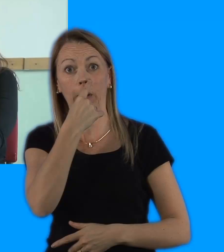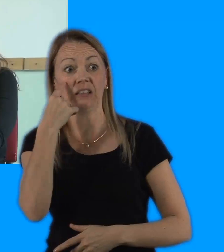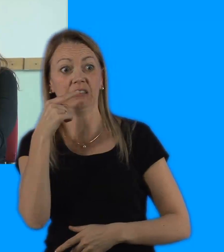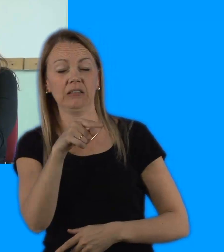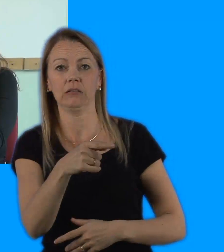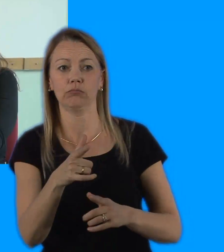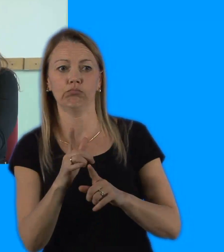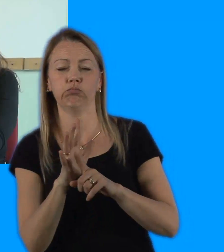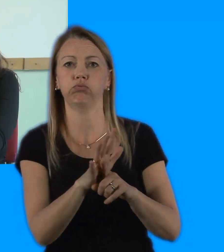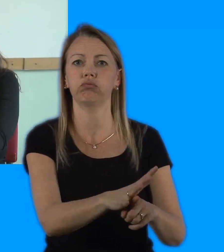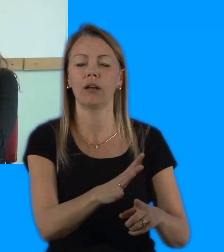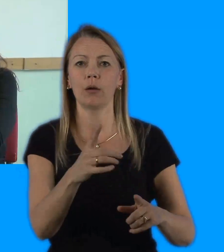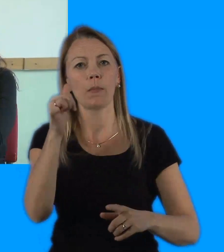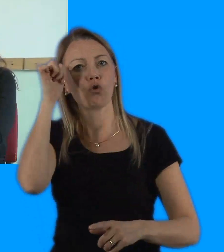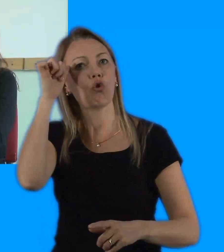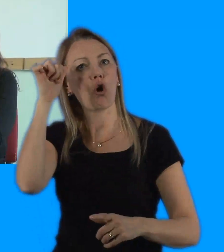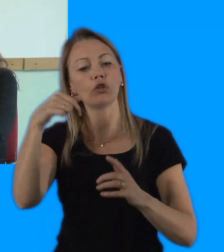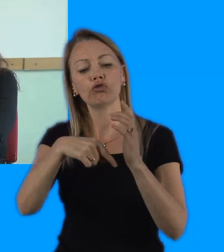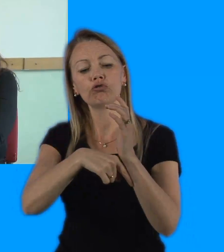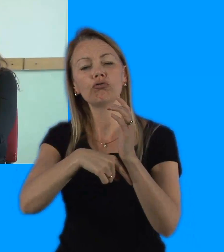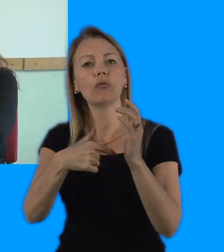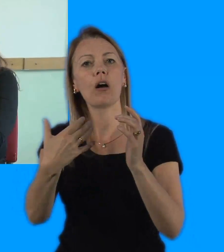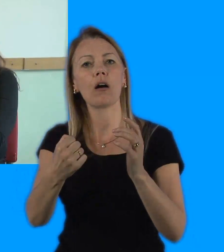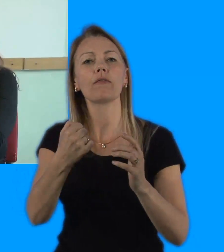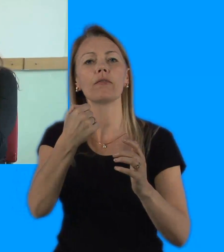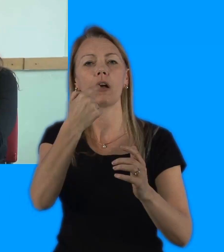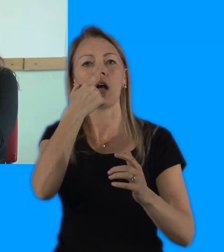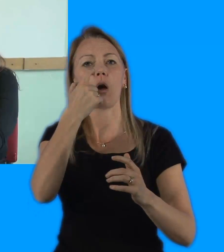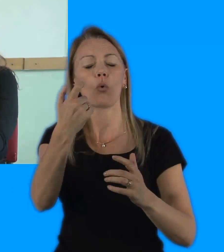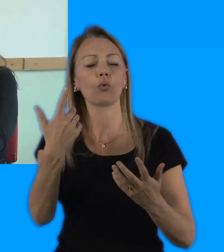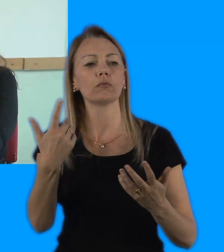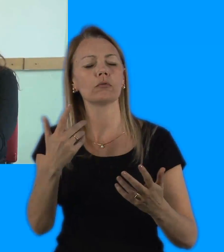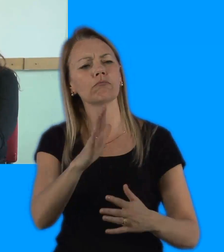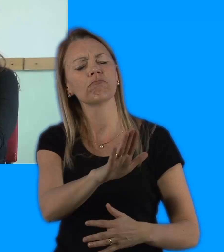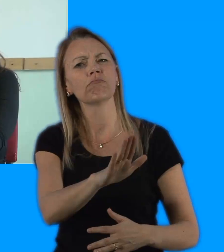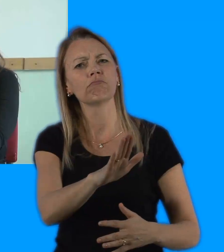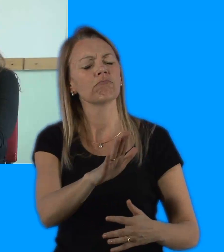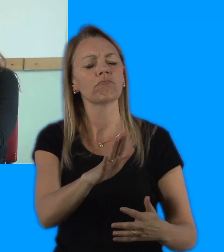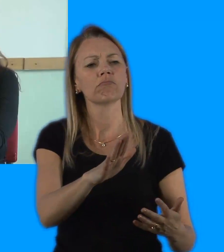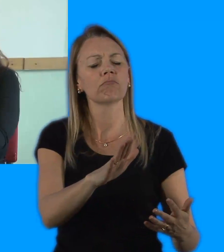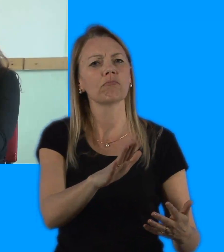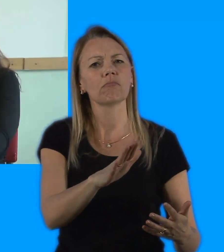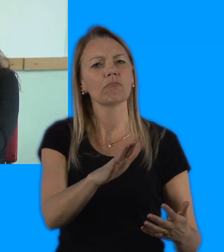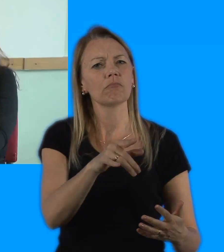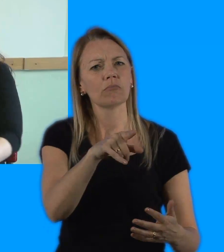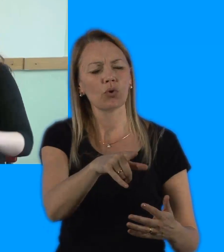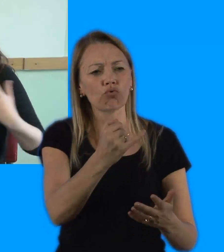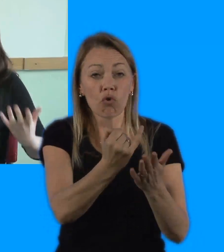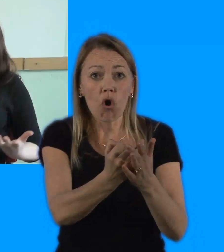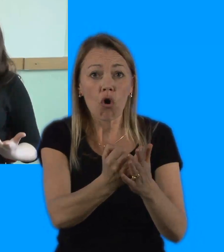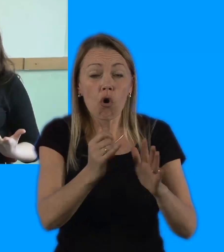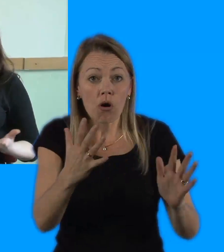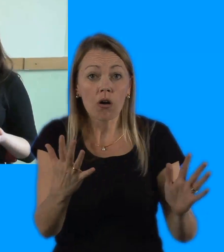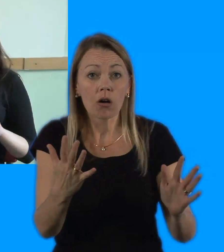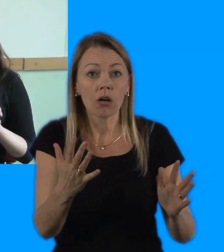I've witnessed sectarianism, I think with the knowledge that I now have about the issue, is saying to people, that's, you're